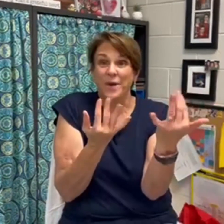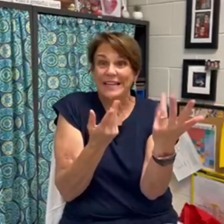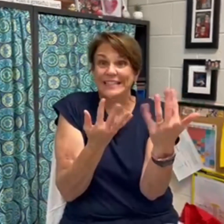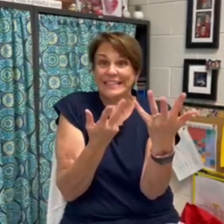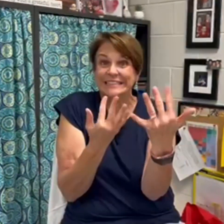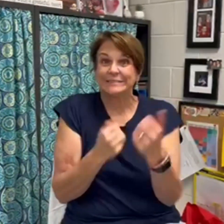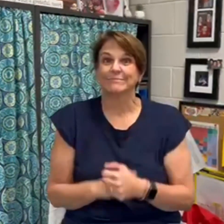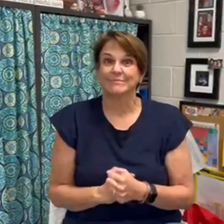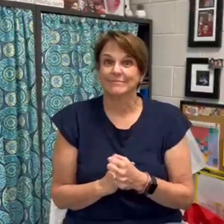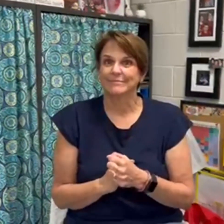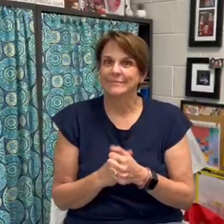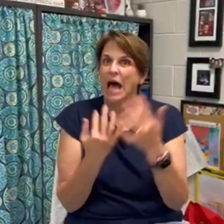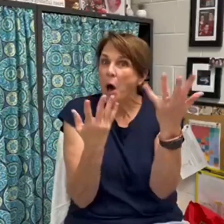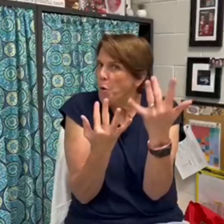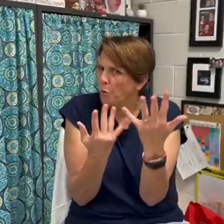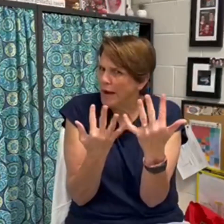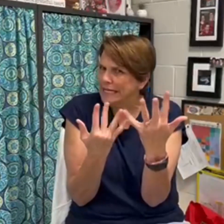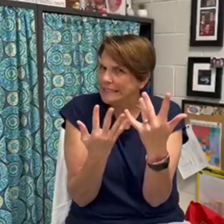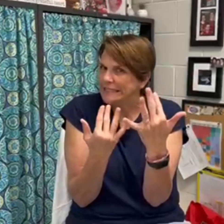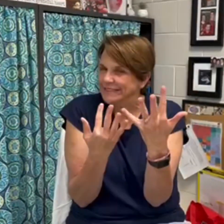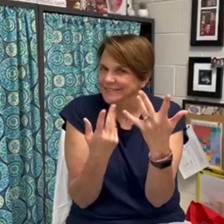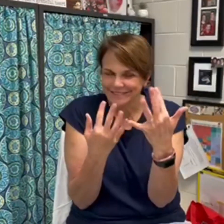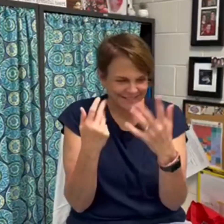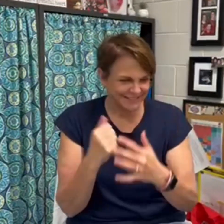Wait, wait.